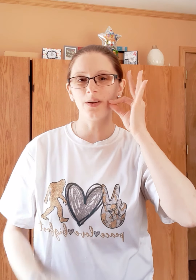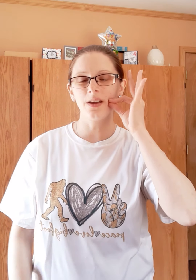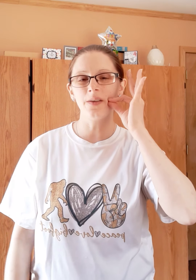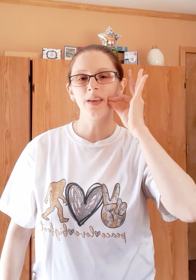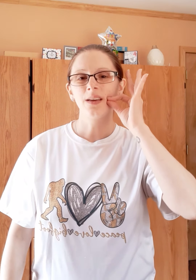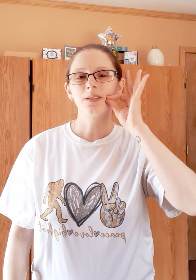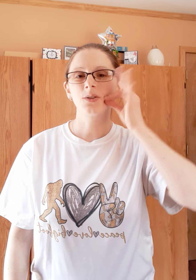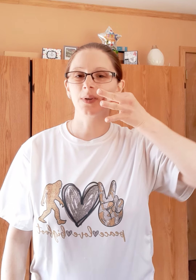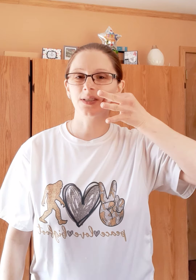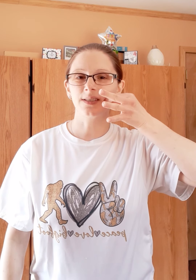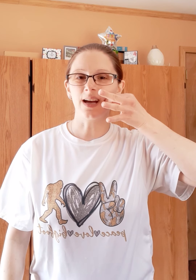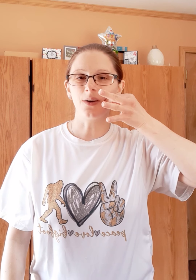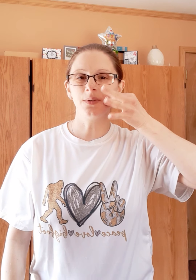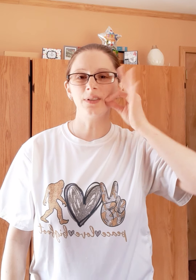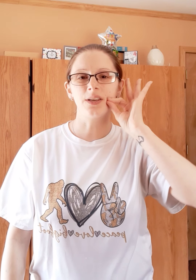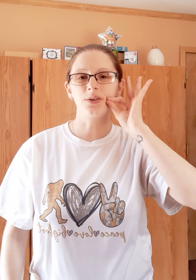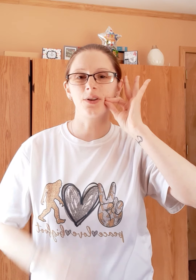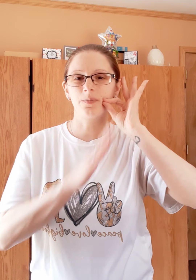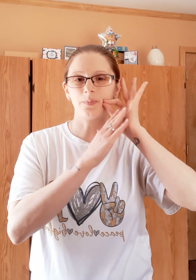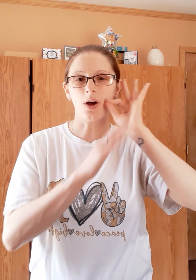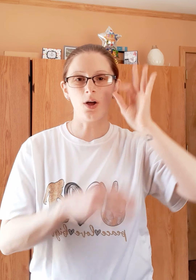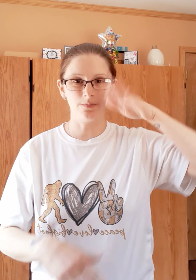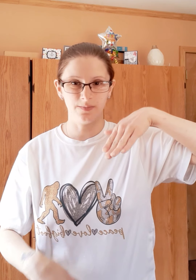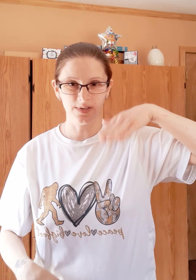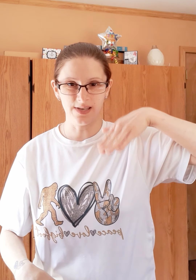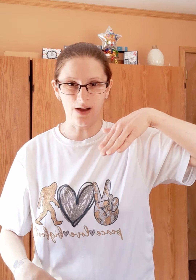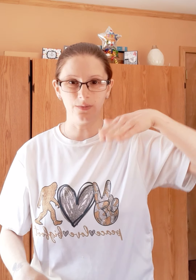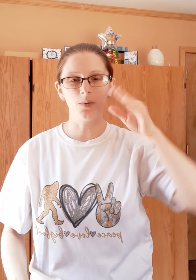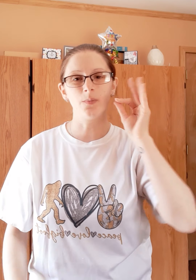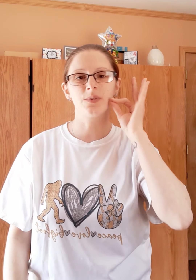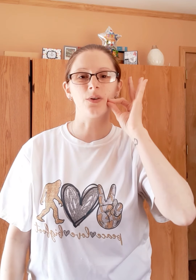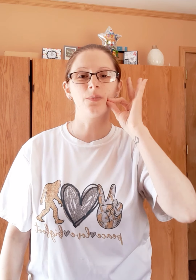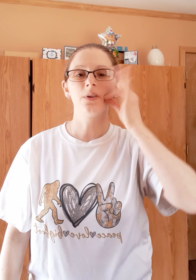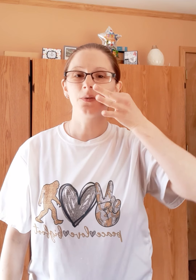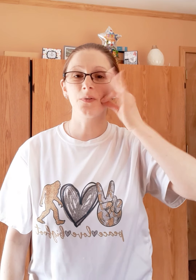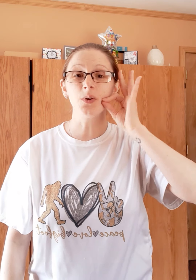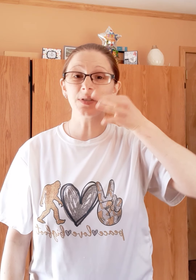area, twist down like you're gonna palm down. Oh, so fruit,